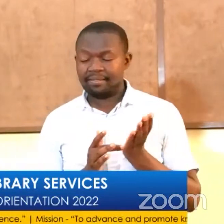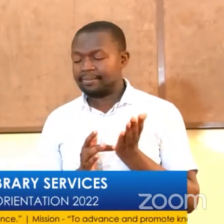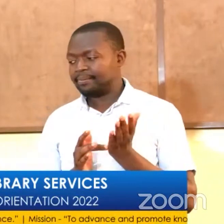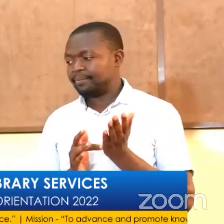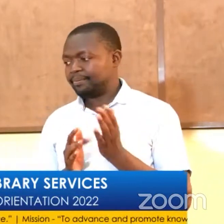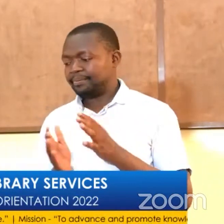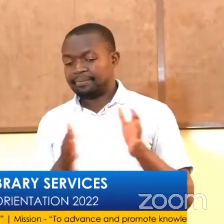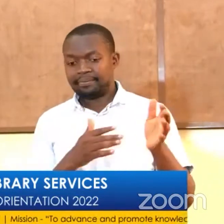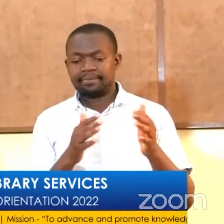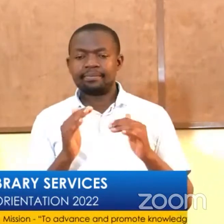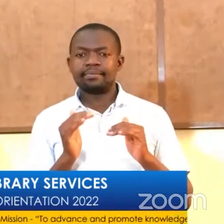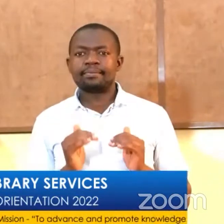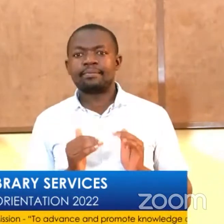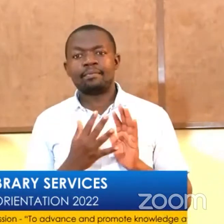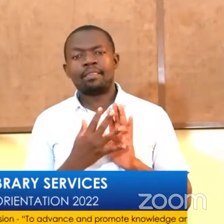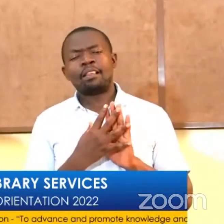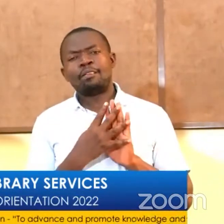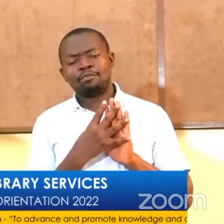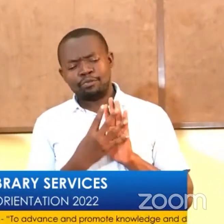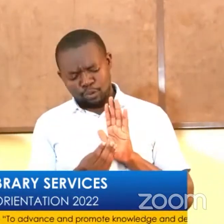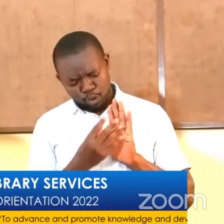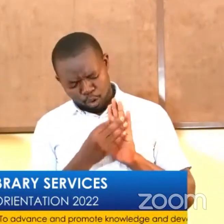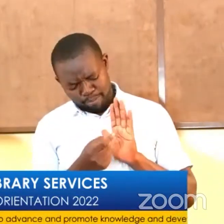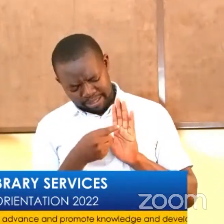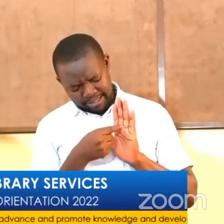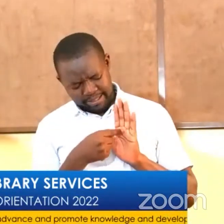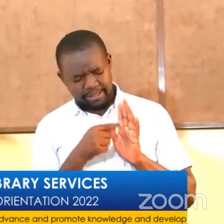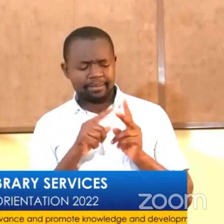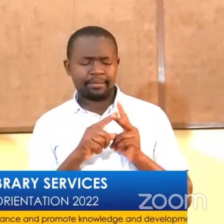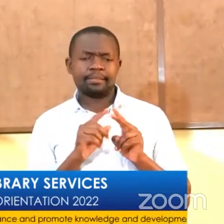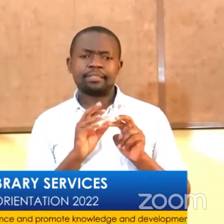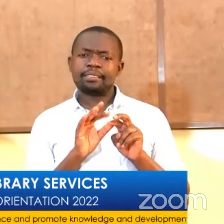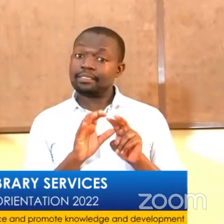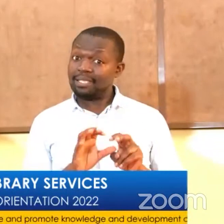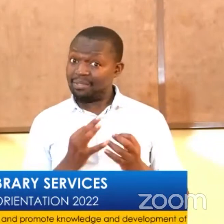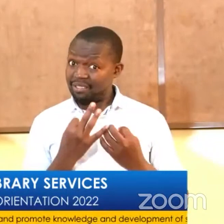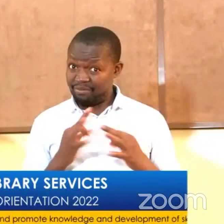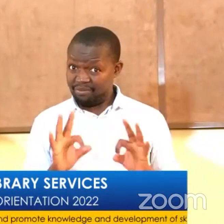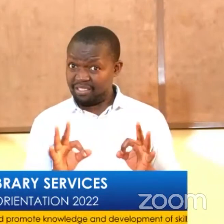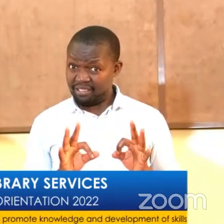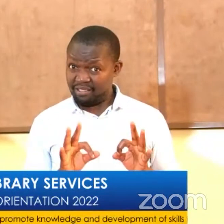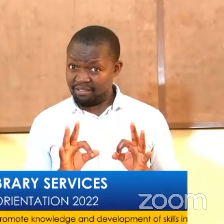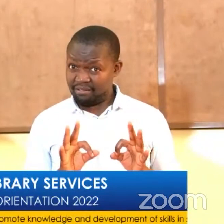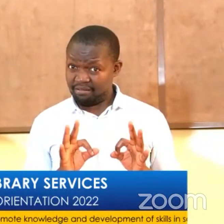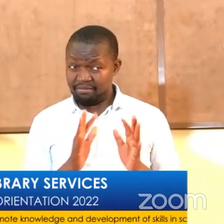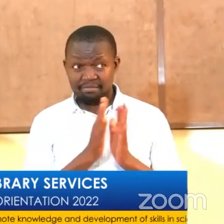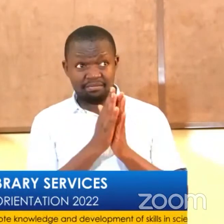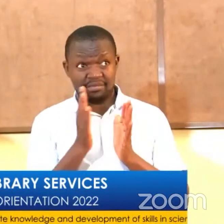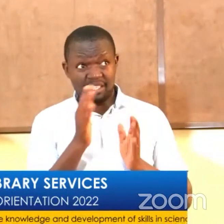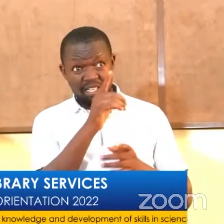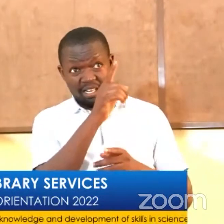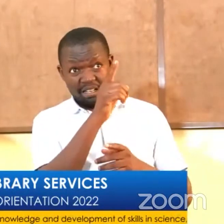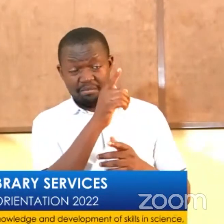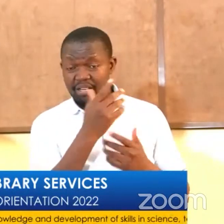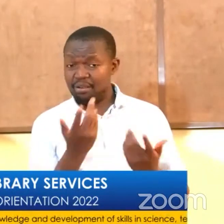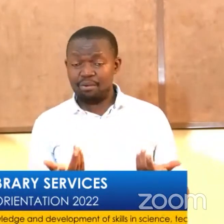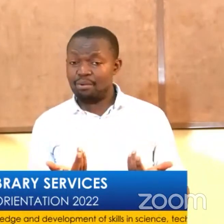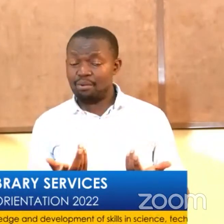Is photocopying and typing for free at the library or